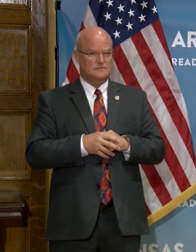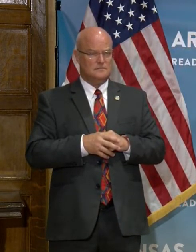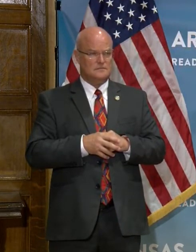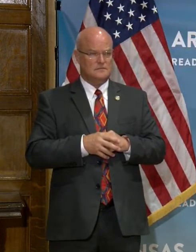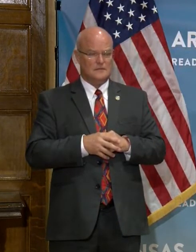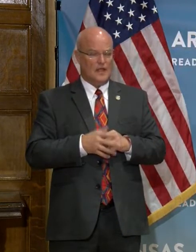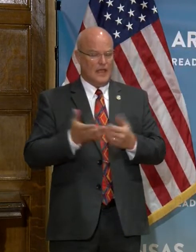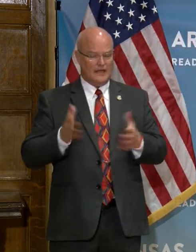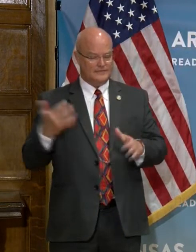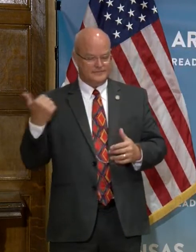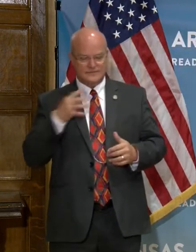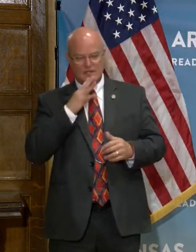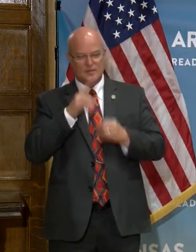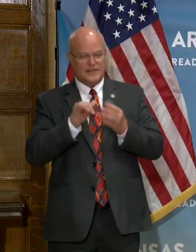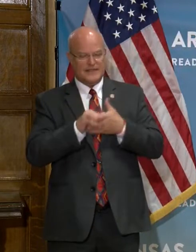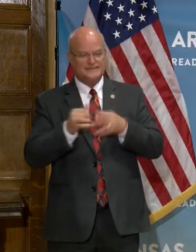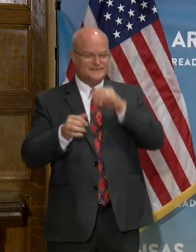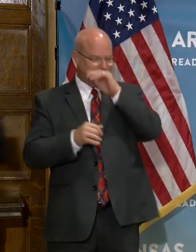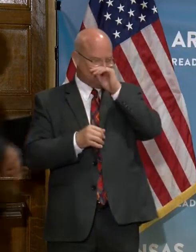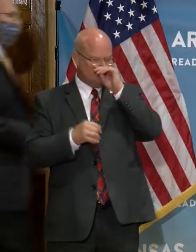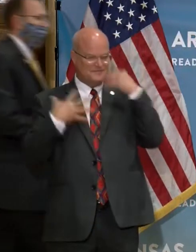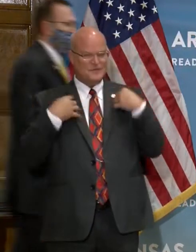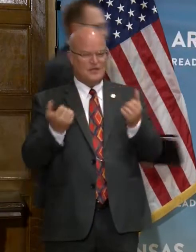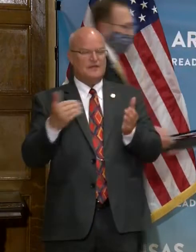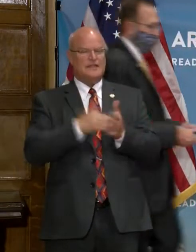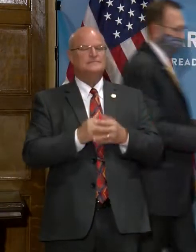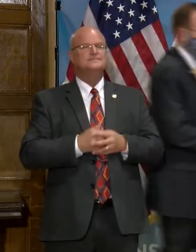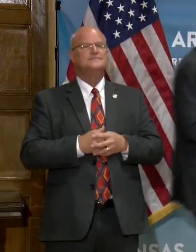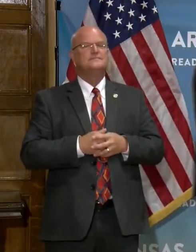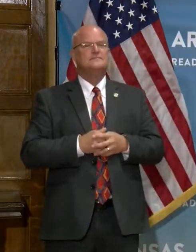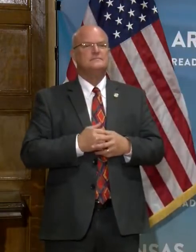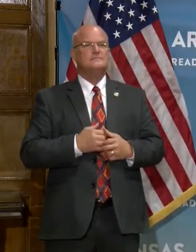Well, go ahead. I'll let you cover the definition of recovered again.